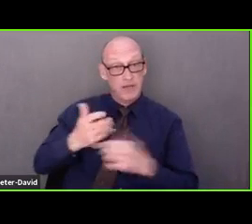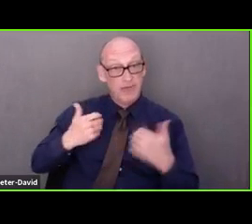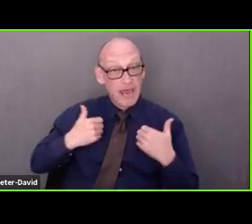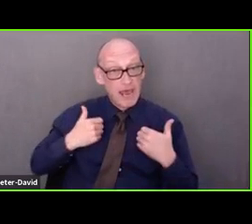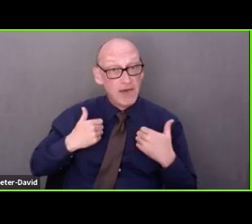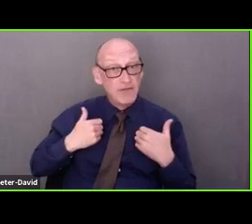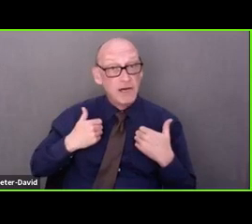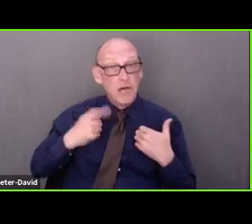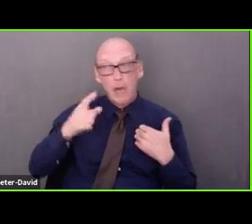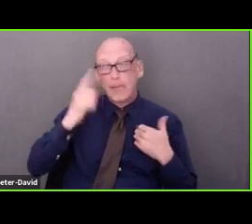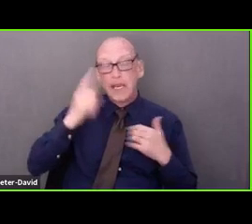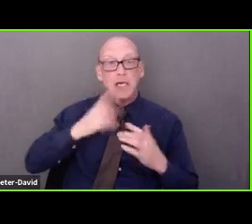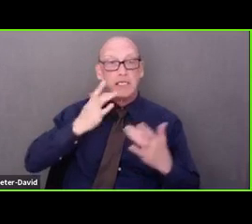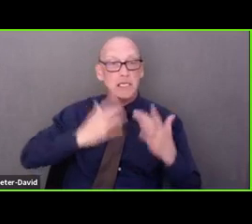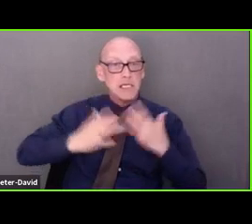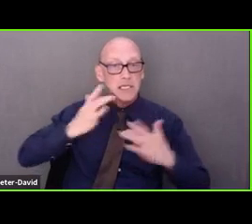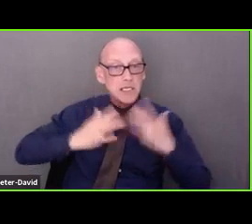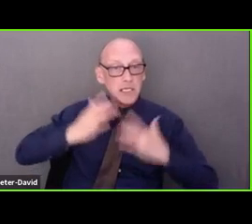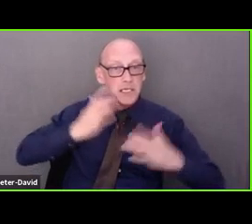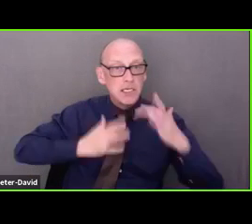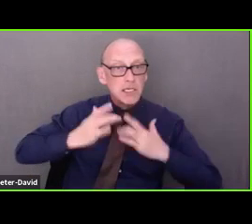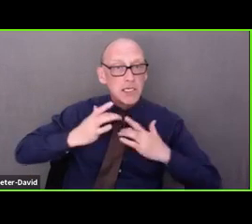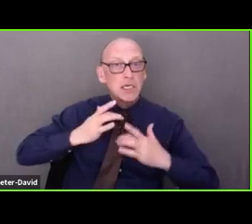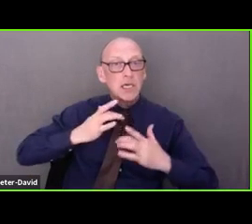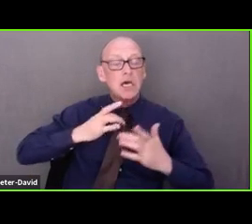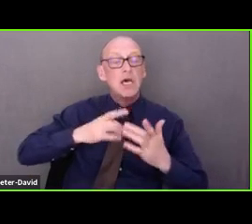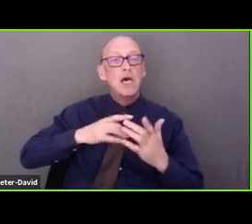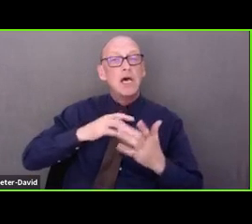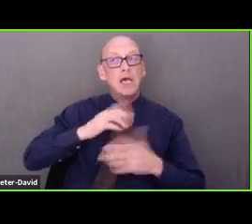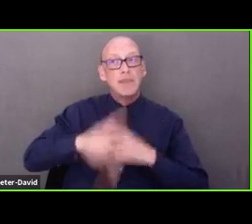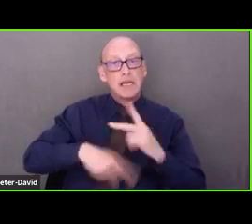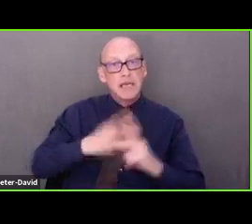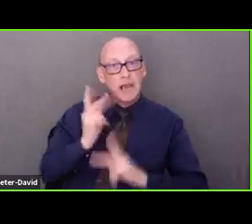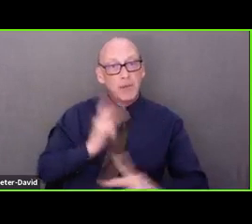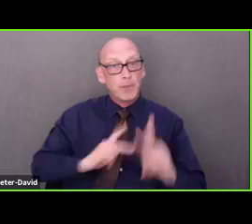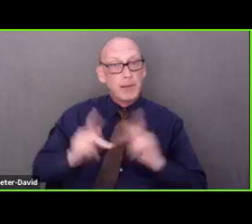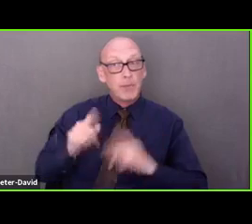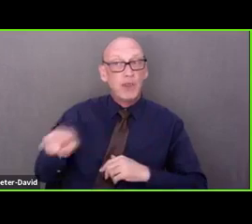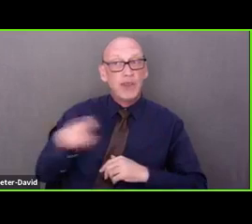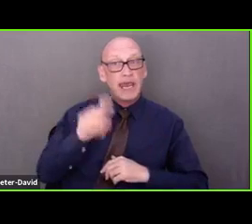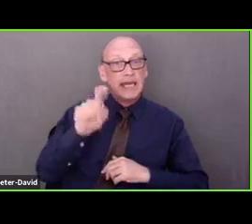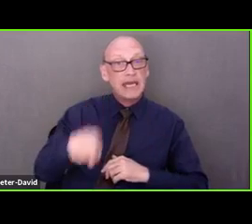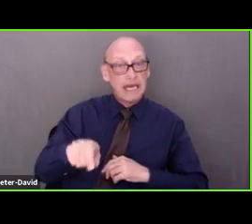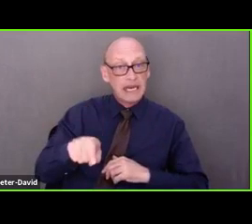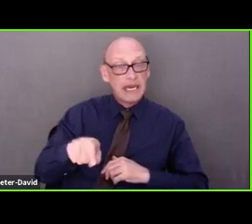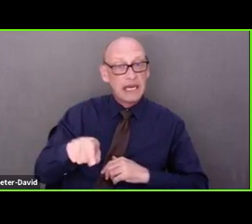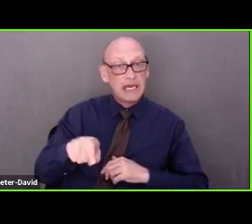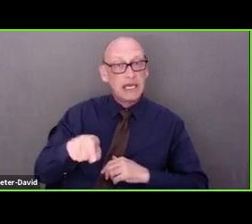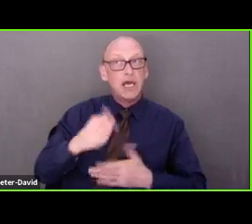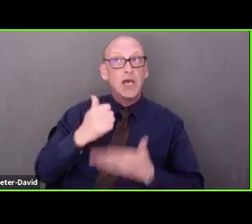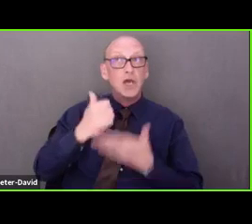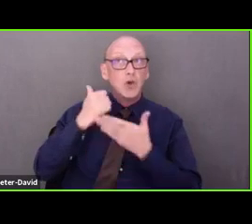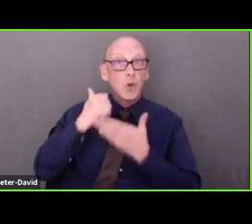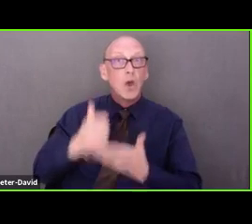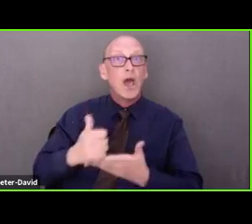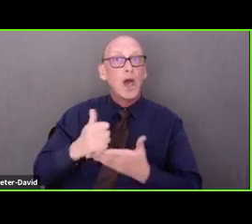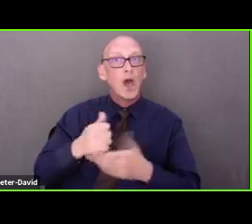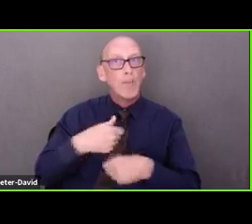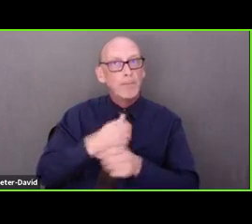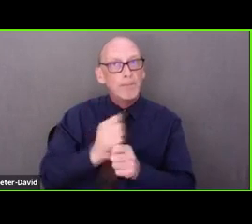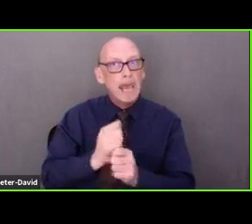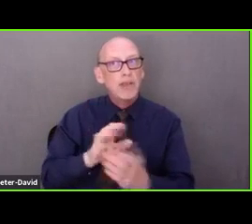because of deficiencies in terms of the kinds of people that they probably needed to have made some kind of learning